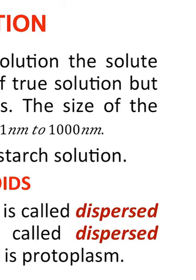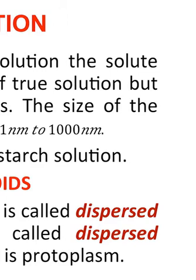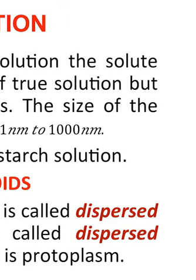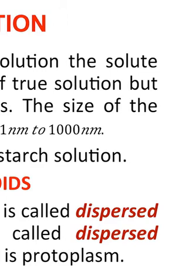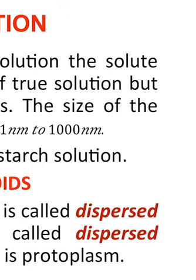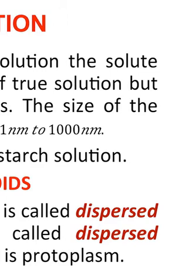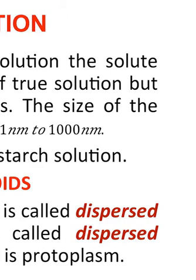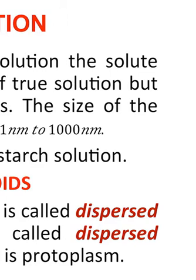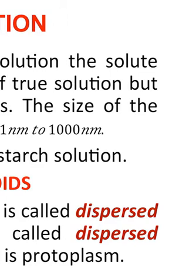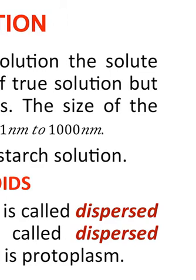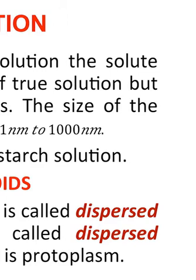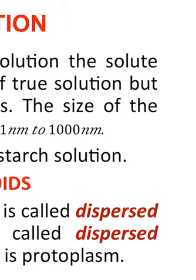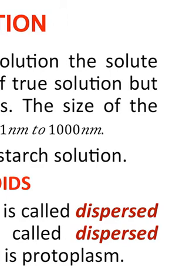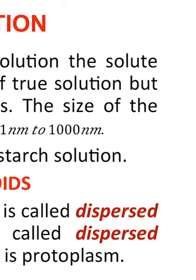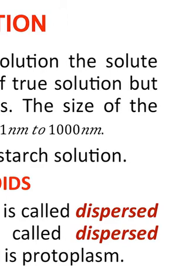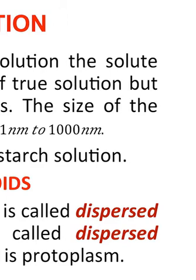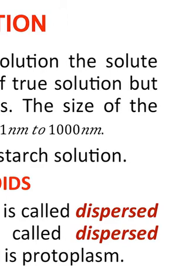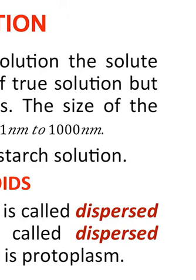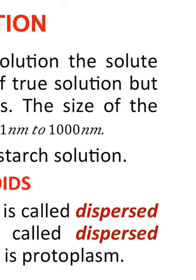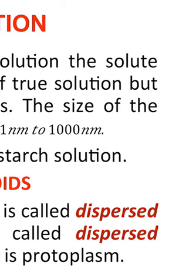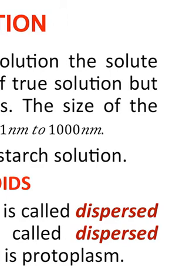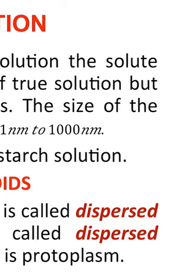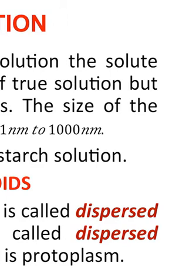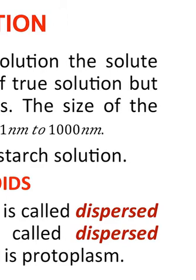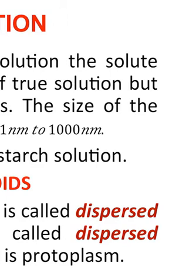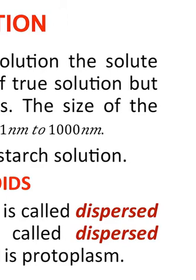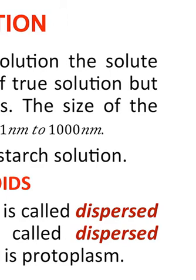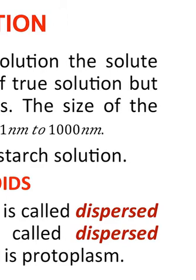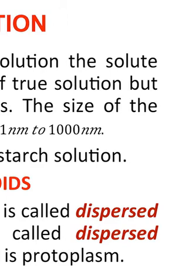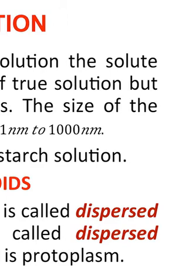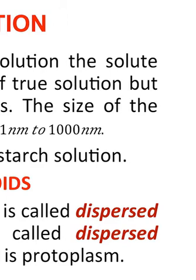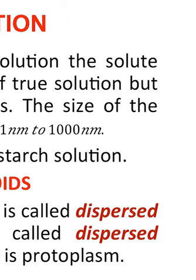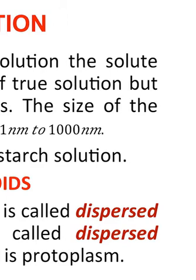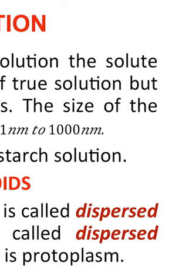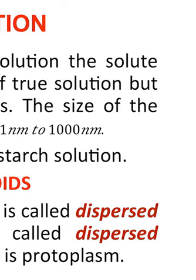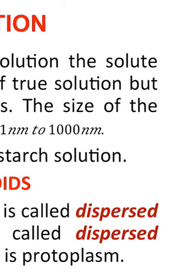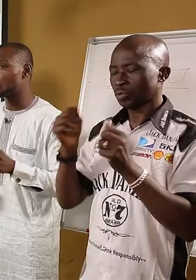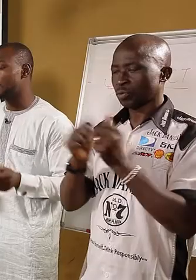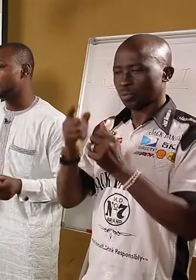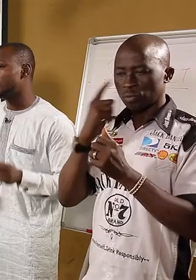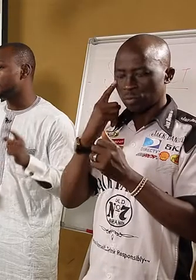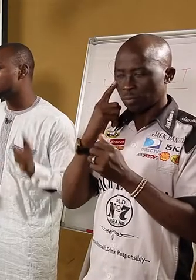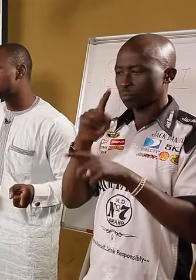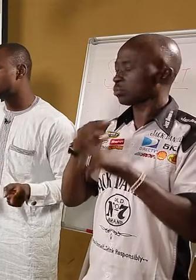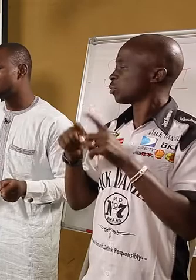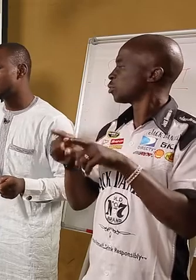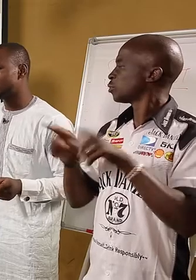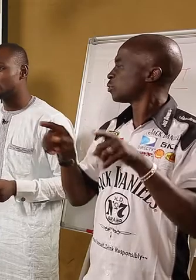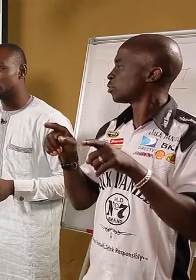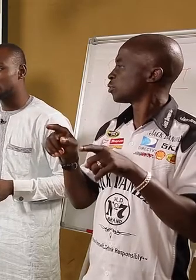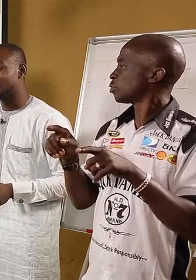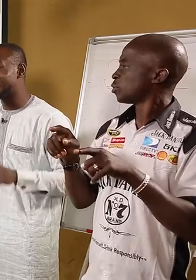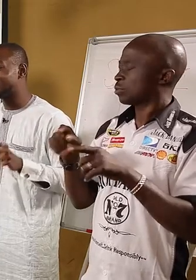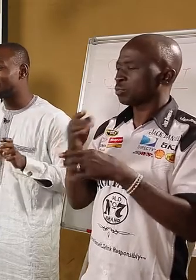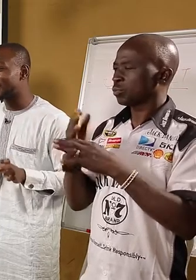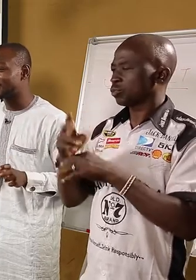a homogeneous mixture. The solute will dissolve, and you'll not be able to see it with your naked eyes. But the difference between the true solution and the